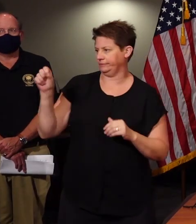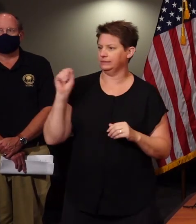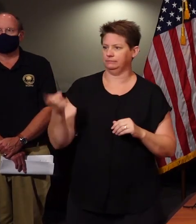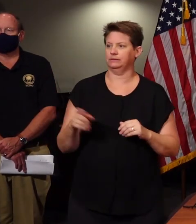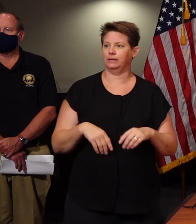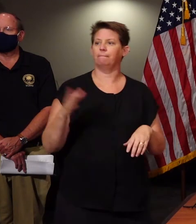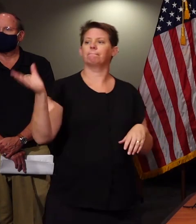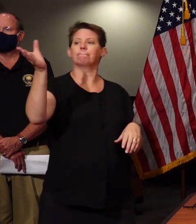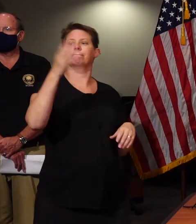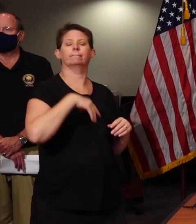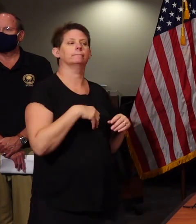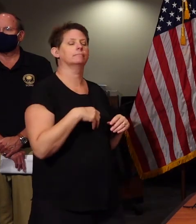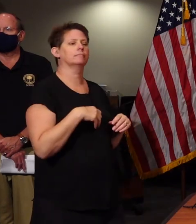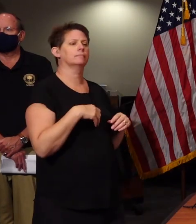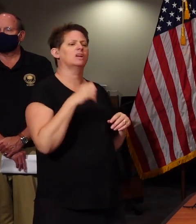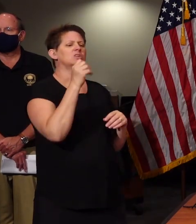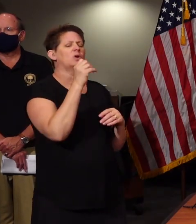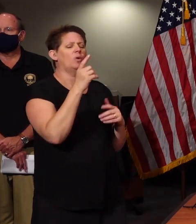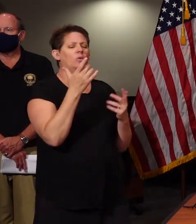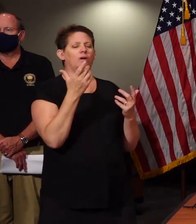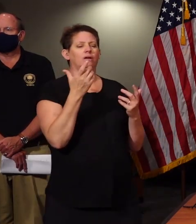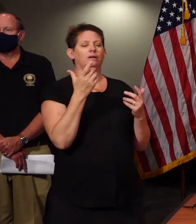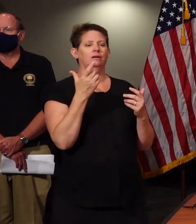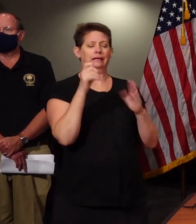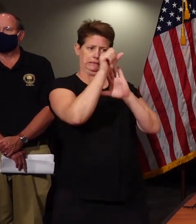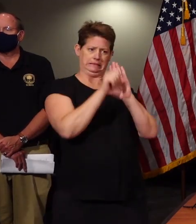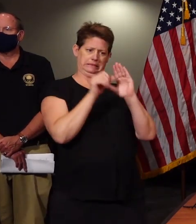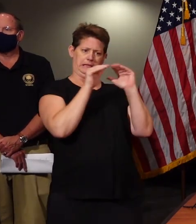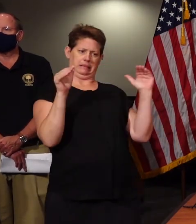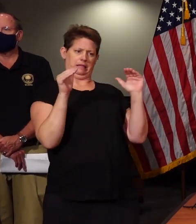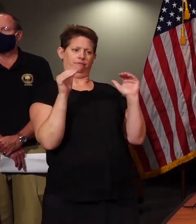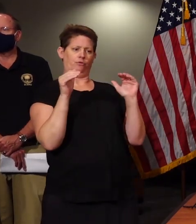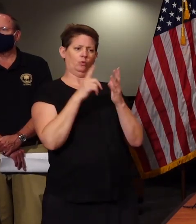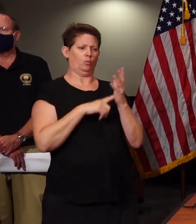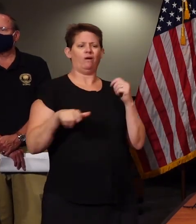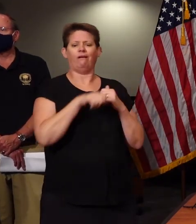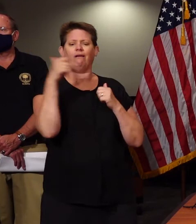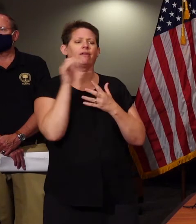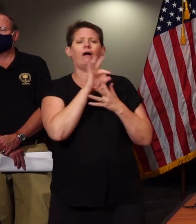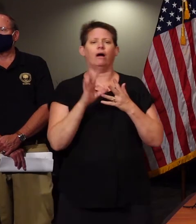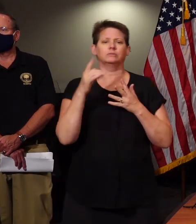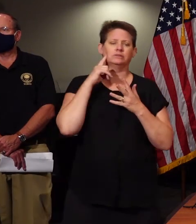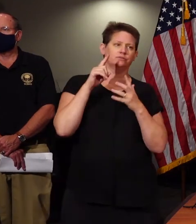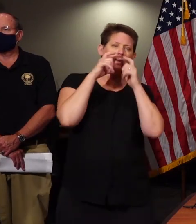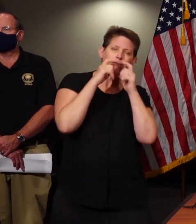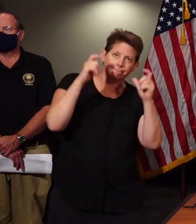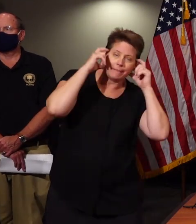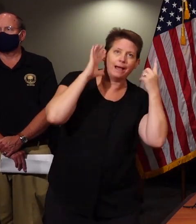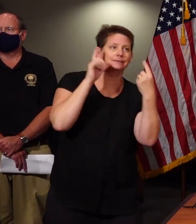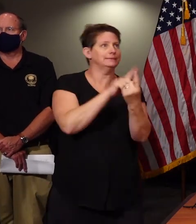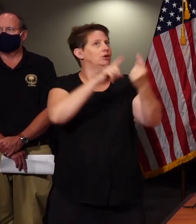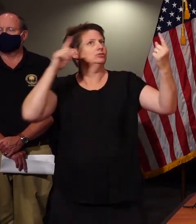sir. So what else can be done in terms of on a state level to get people to wear masks, to social distance? Because it seems as